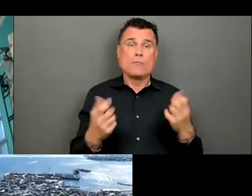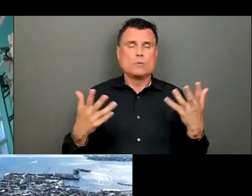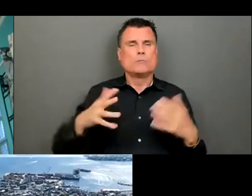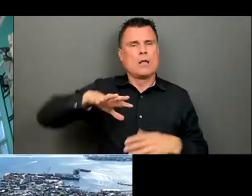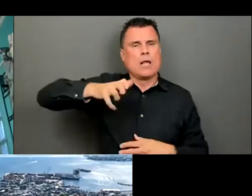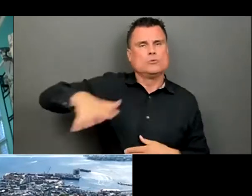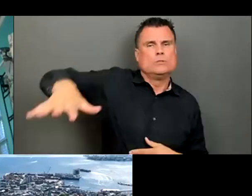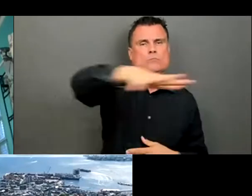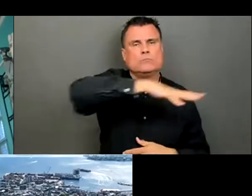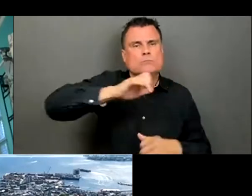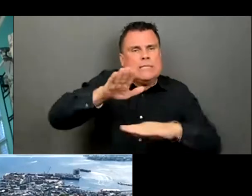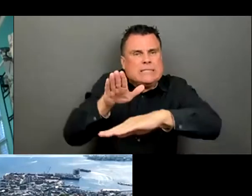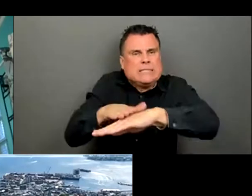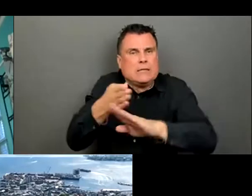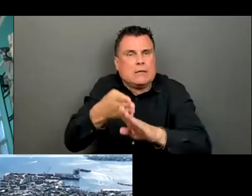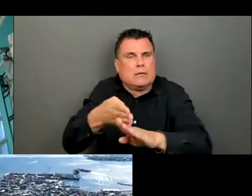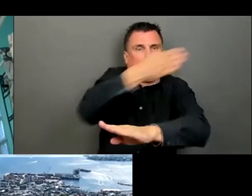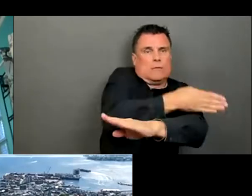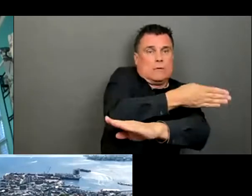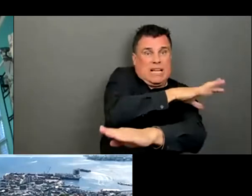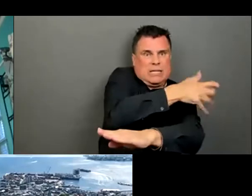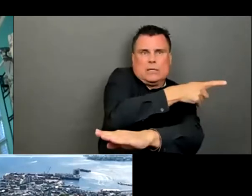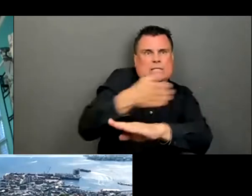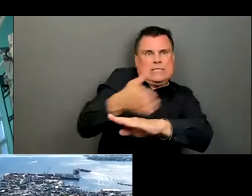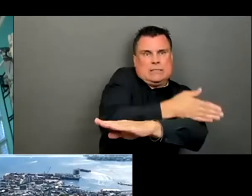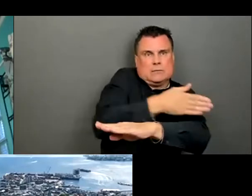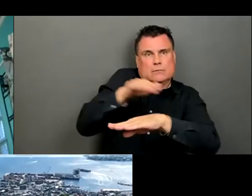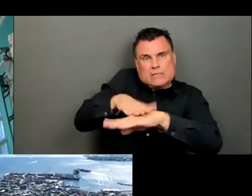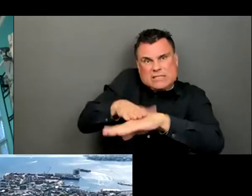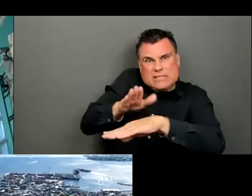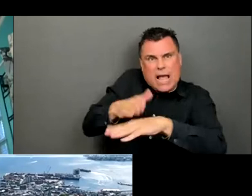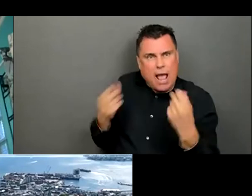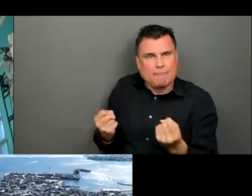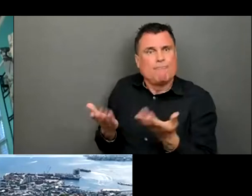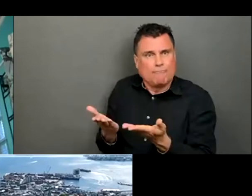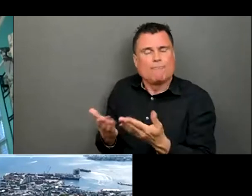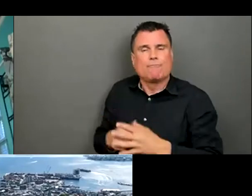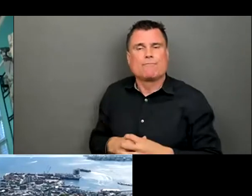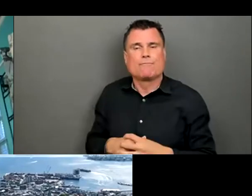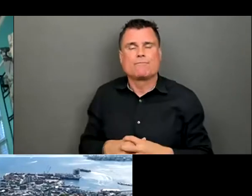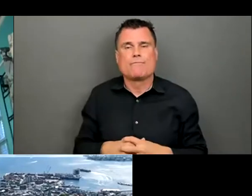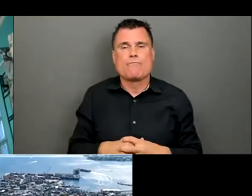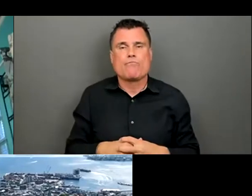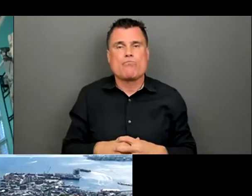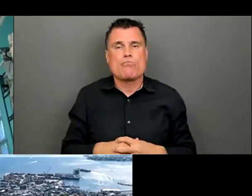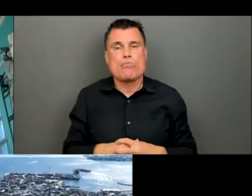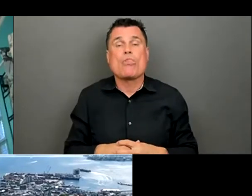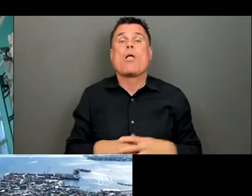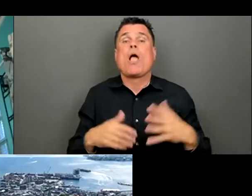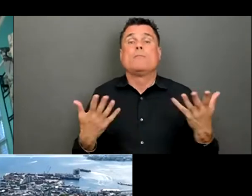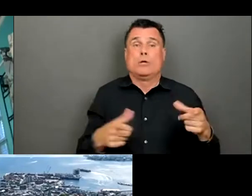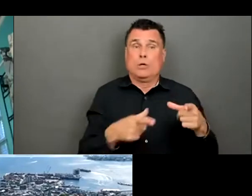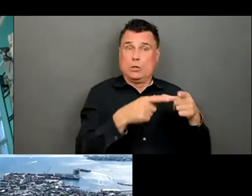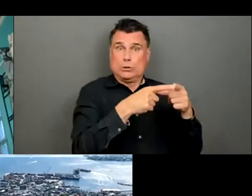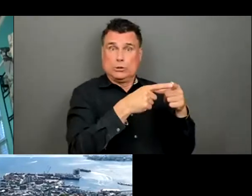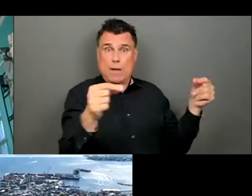smartphone. Once the Japan Meteorological Agency detects an indication of an earthquake